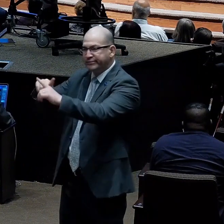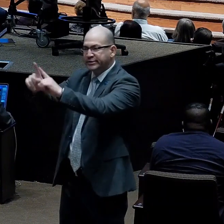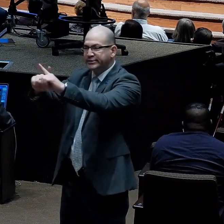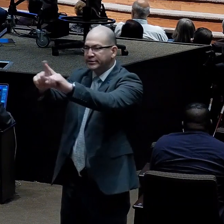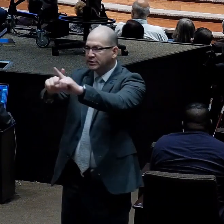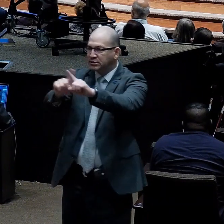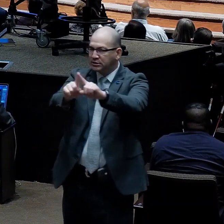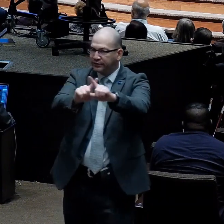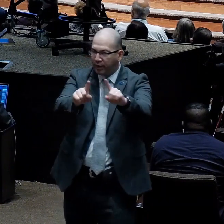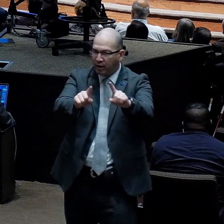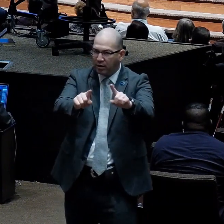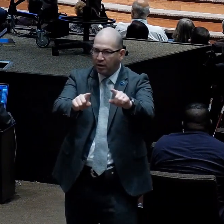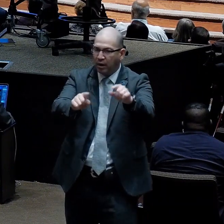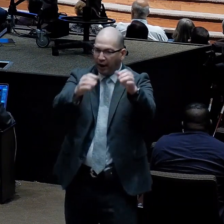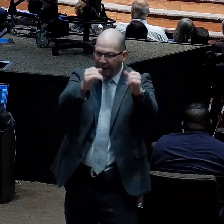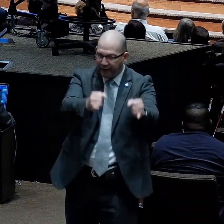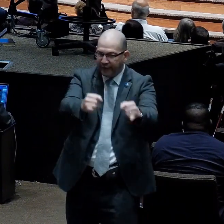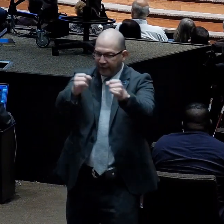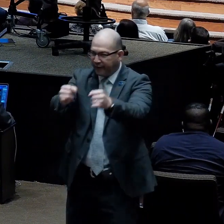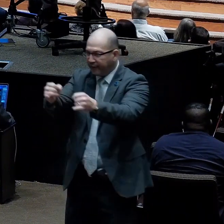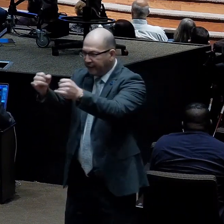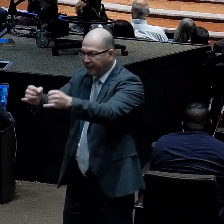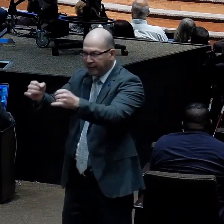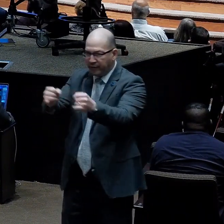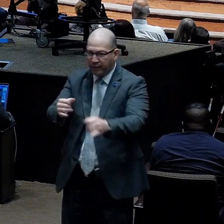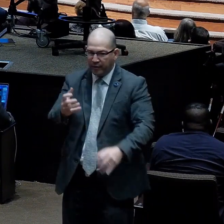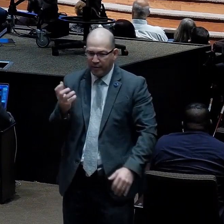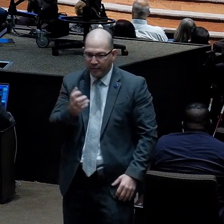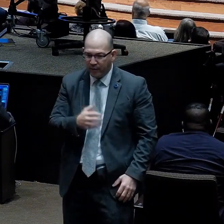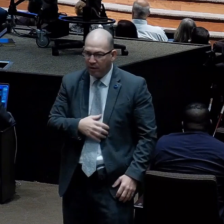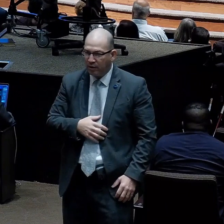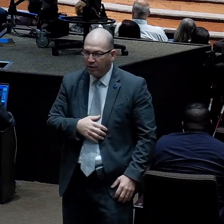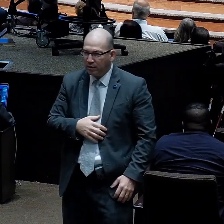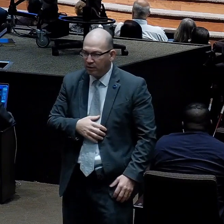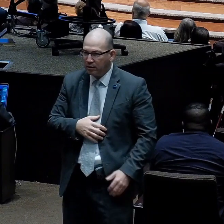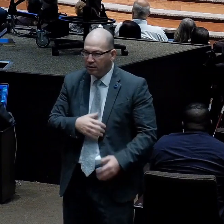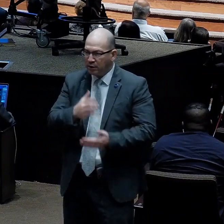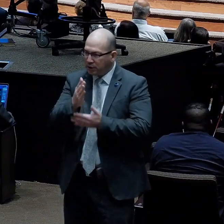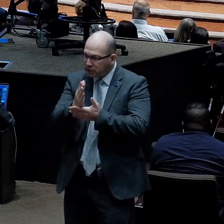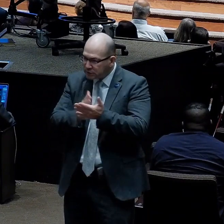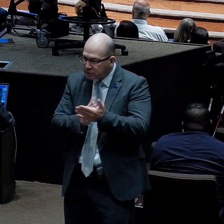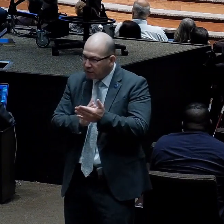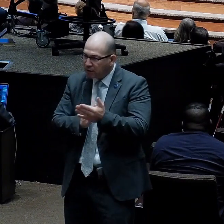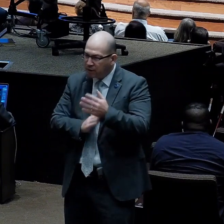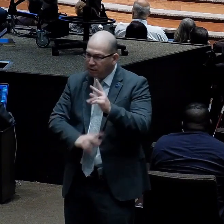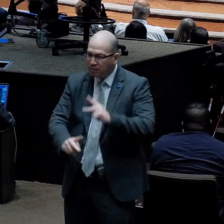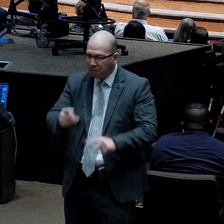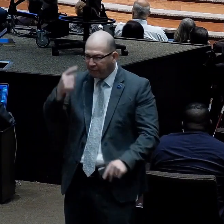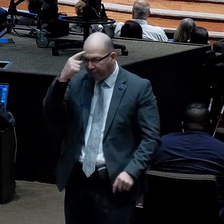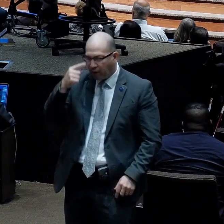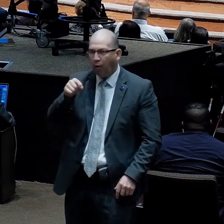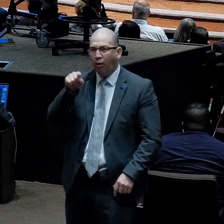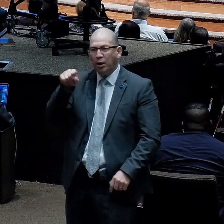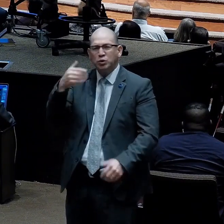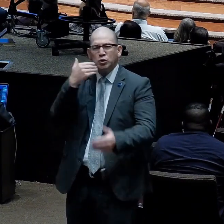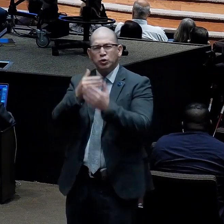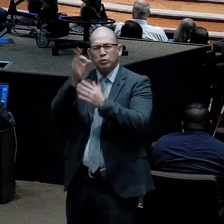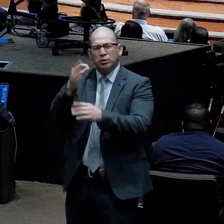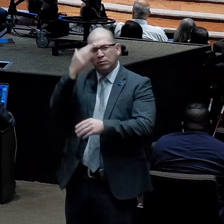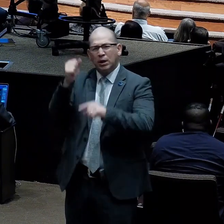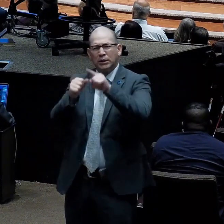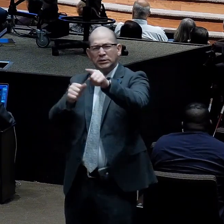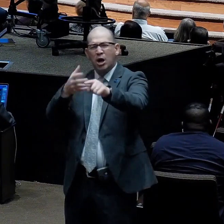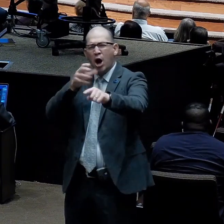And sometimes the insinuation, boy, they're really holding the line, boy, because they scream, and man, they sing my favorite hymn. And